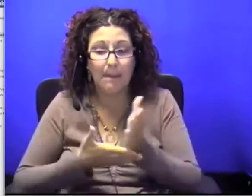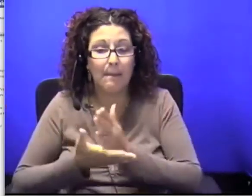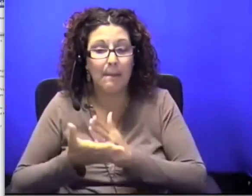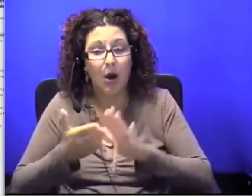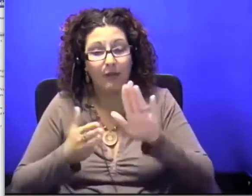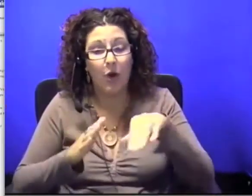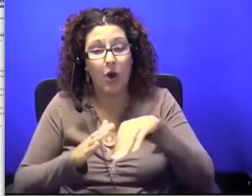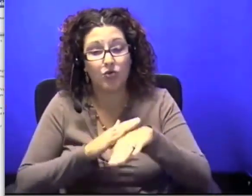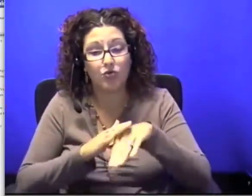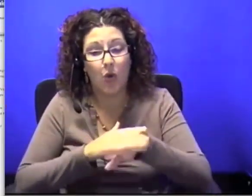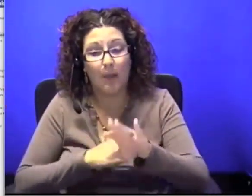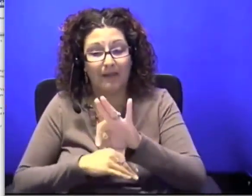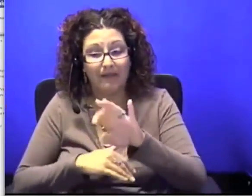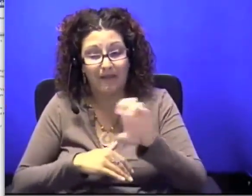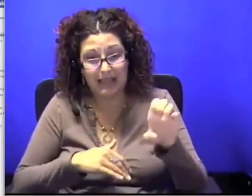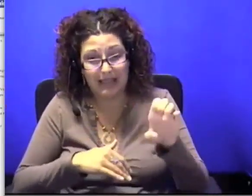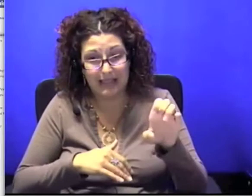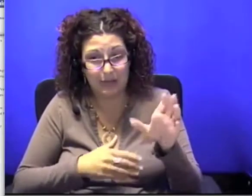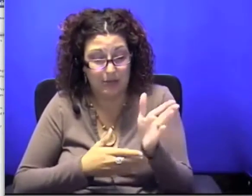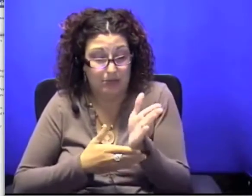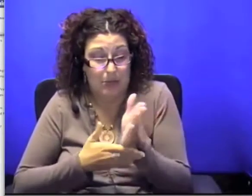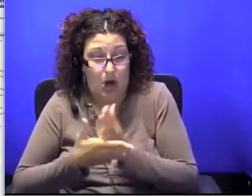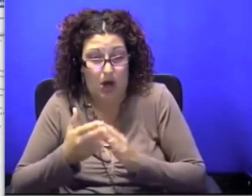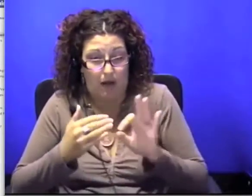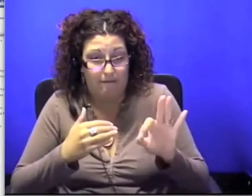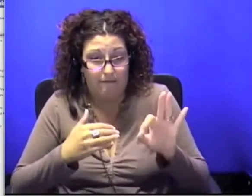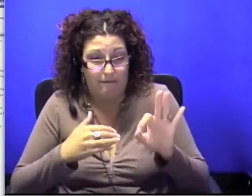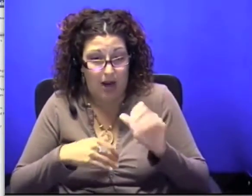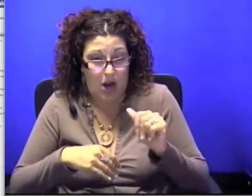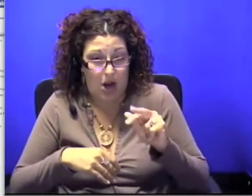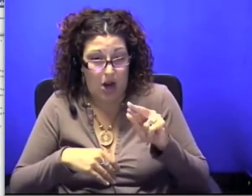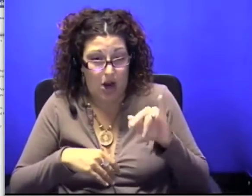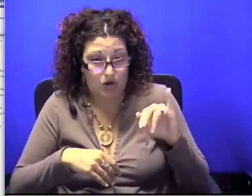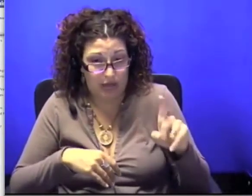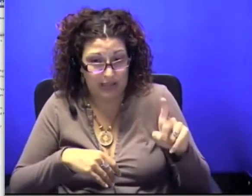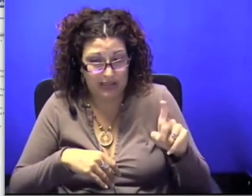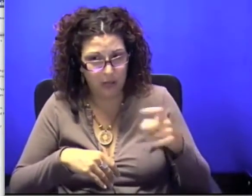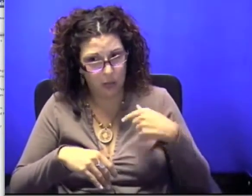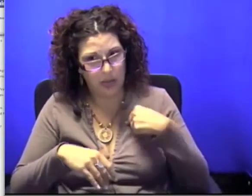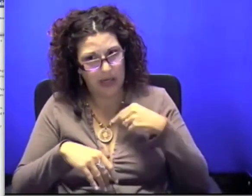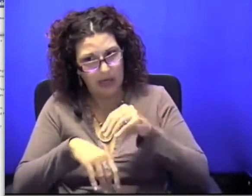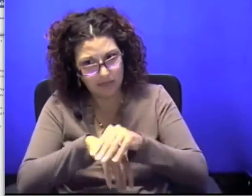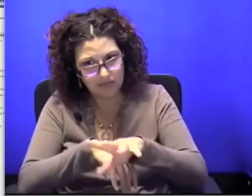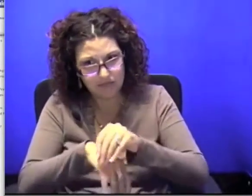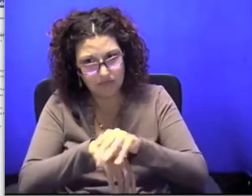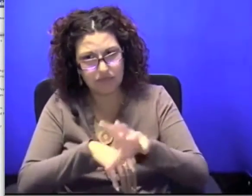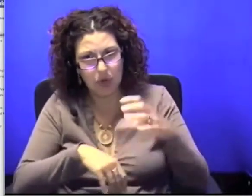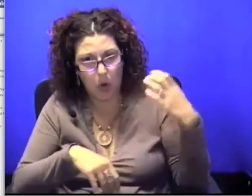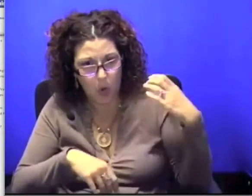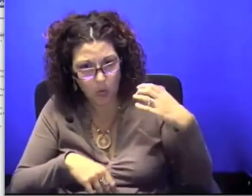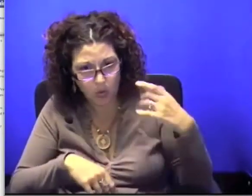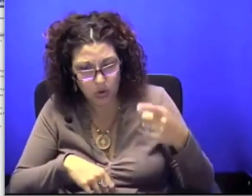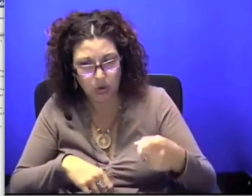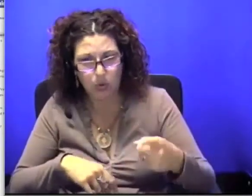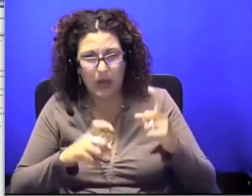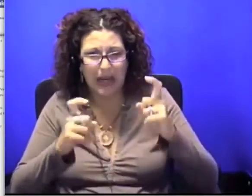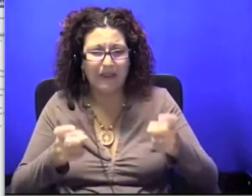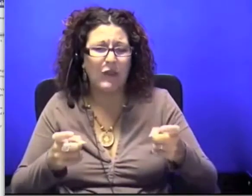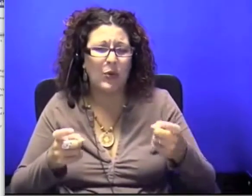of your enrollment fee to just be part of RX. Then we'll coach you. We're going to give you